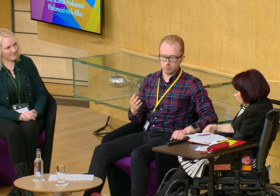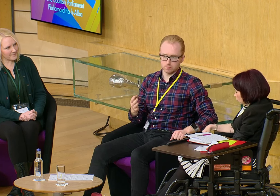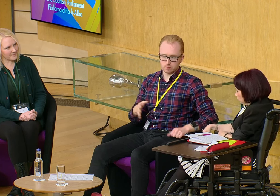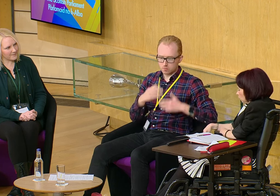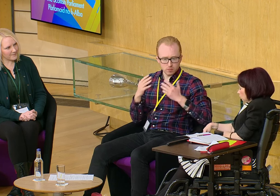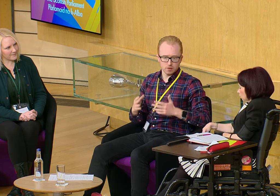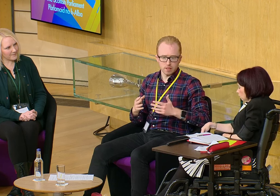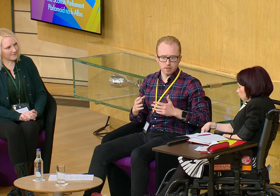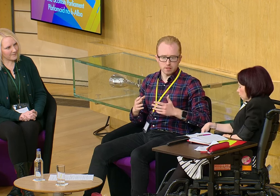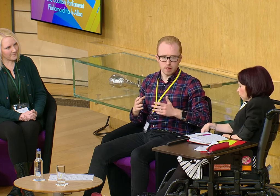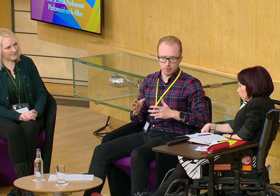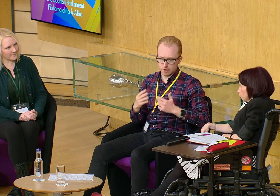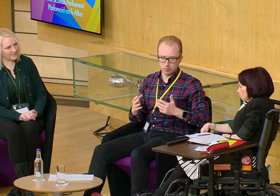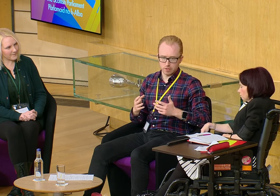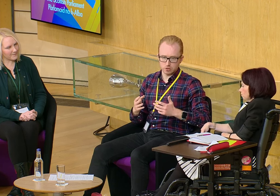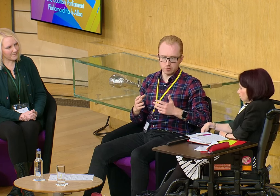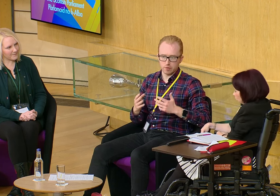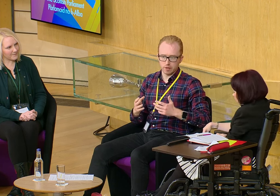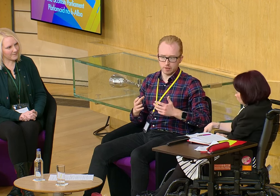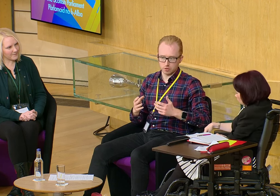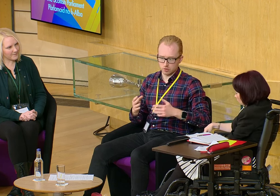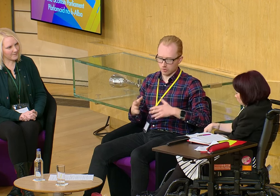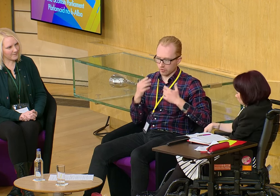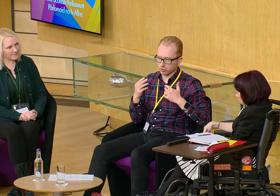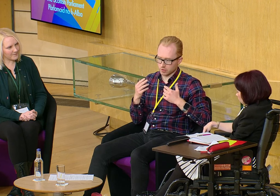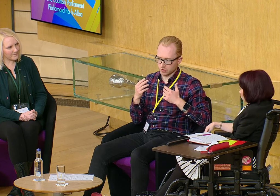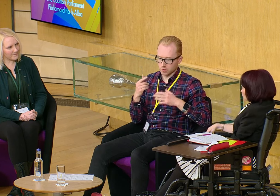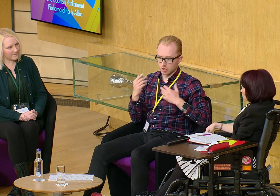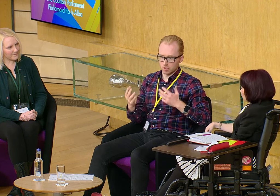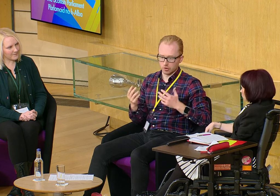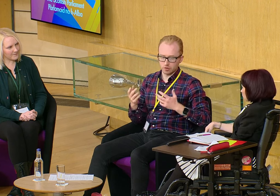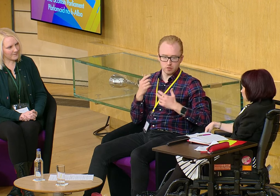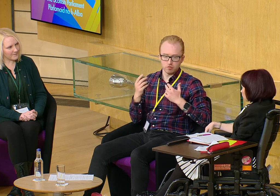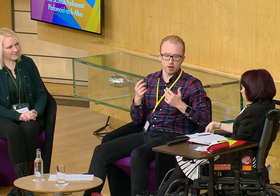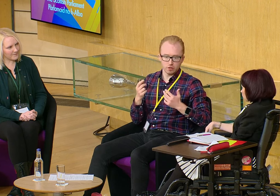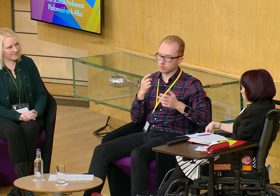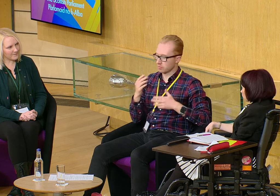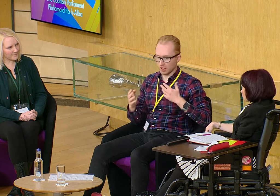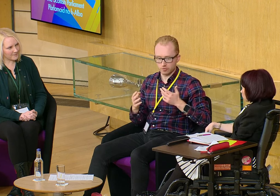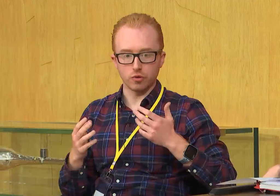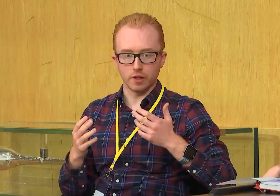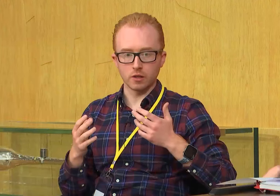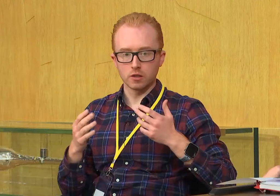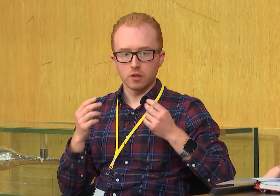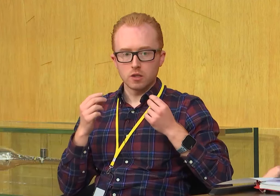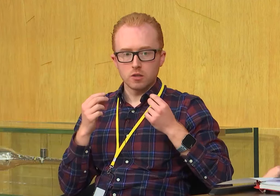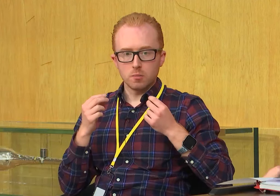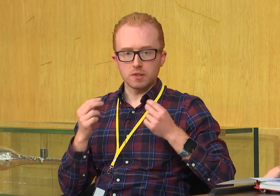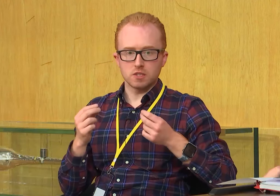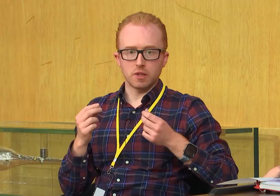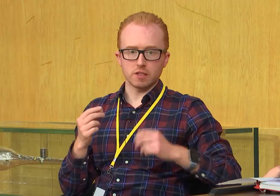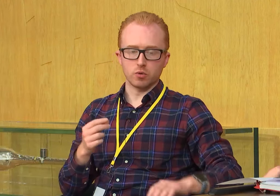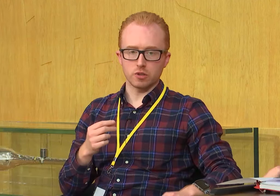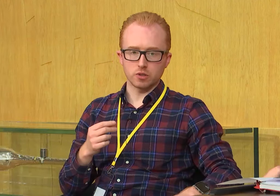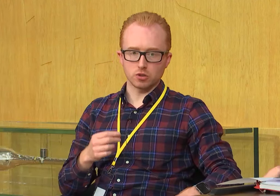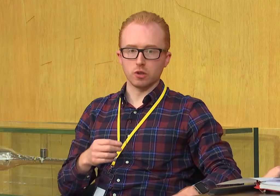know, they need that, they deserve that recognition that their voice is heard, valued, paid for, and made